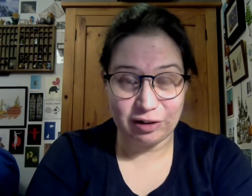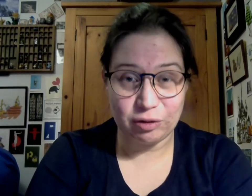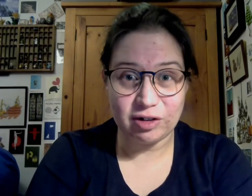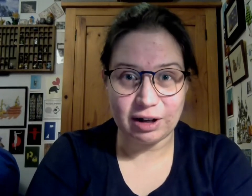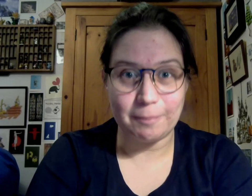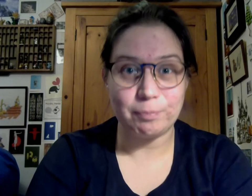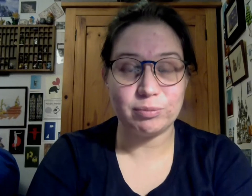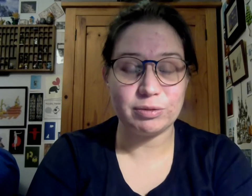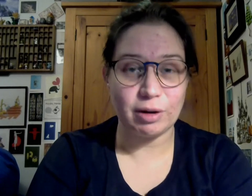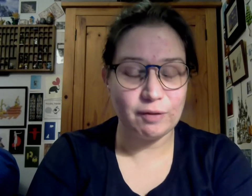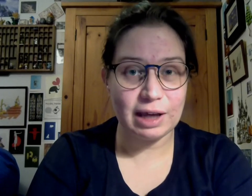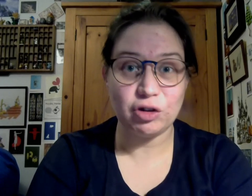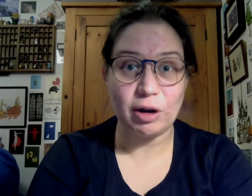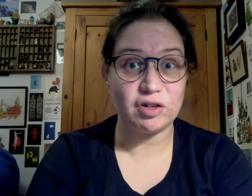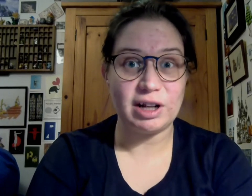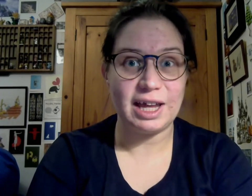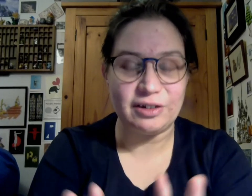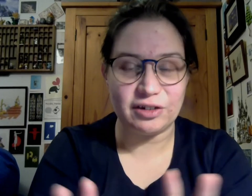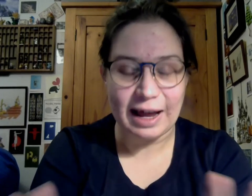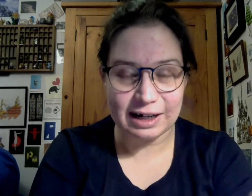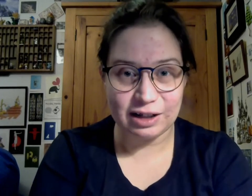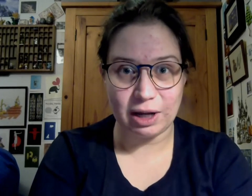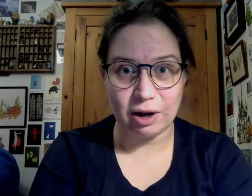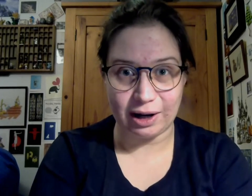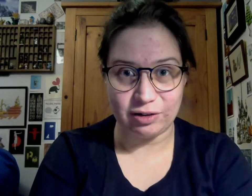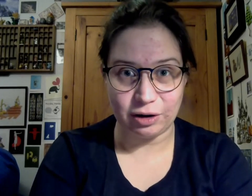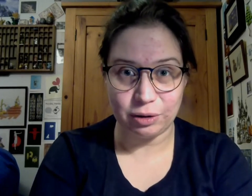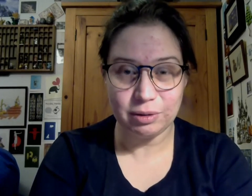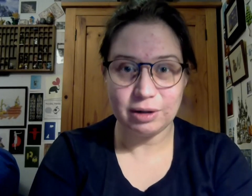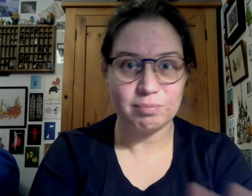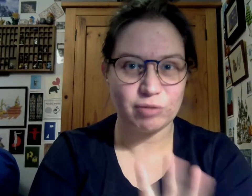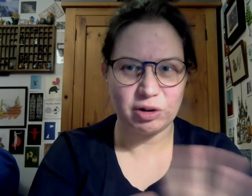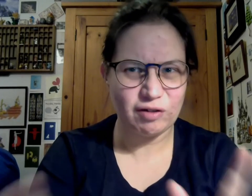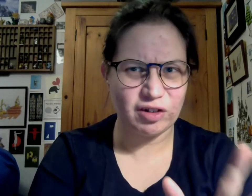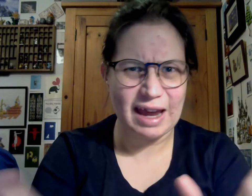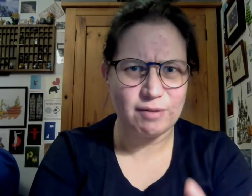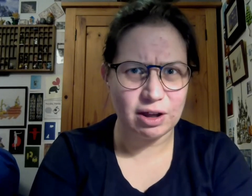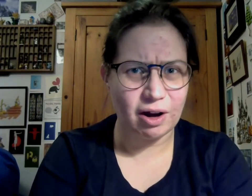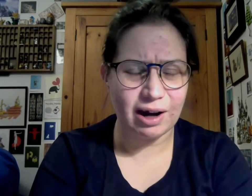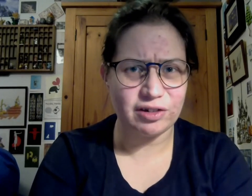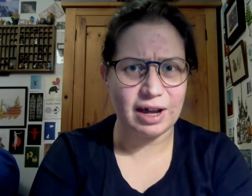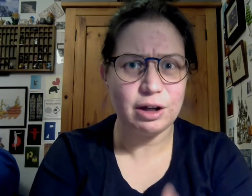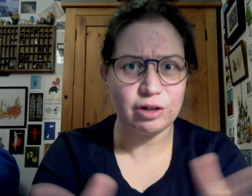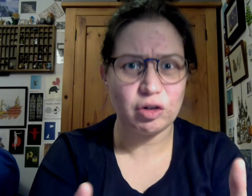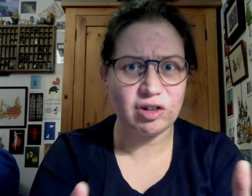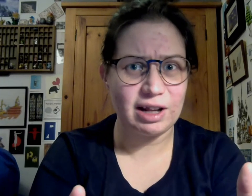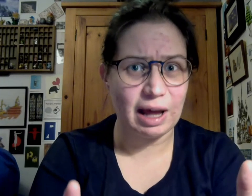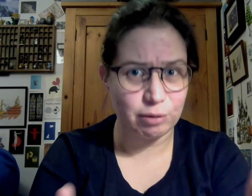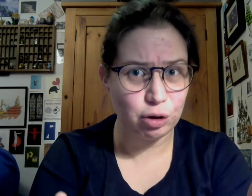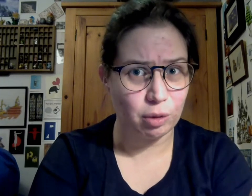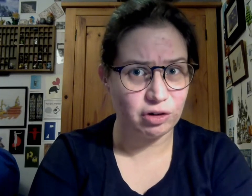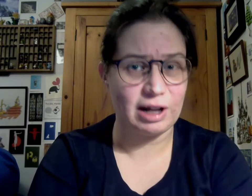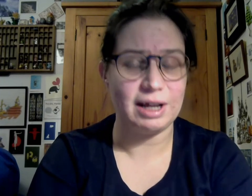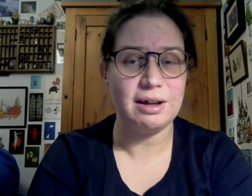the storyteller. Don't forget, you don't have to tell it exactly the way I do. You don't have to say everything that I say. can tell it how you want to tell it.